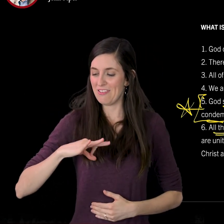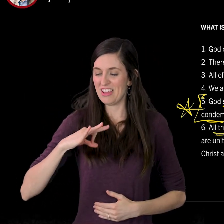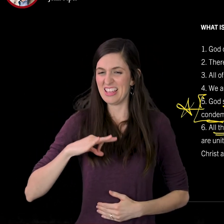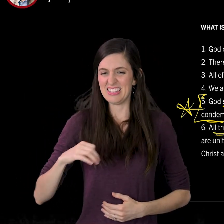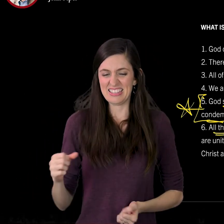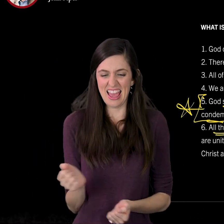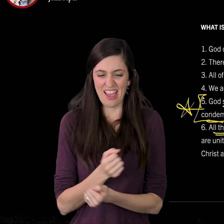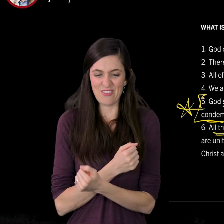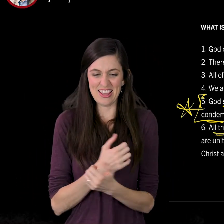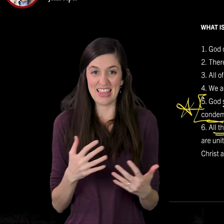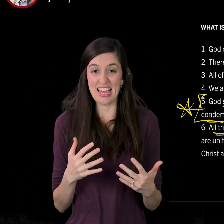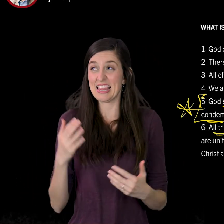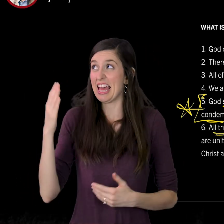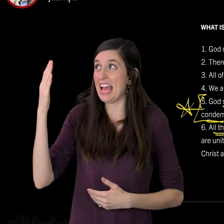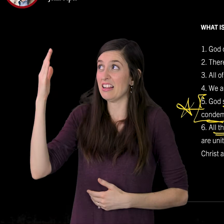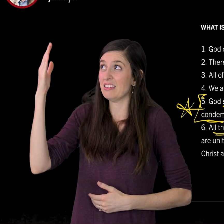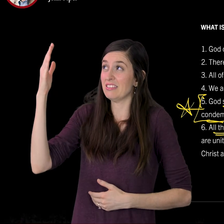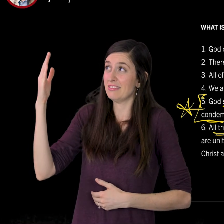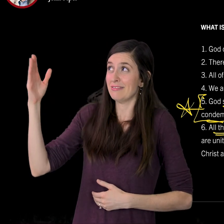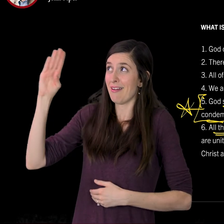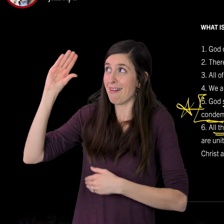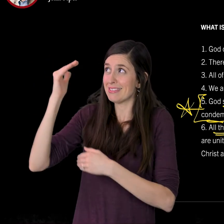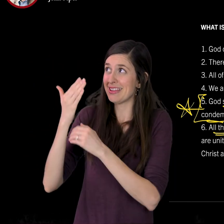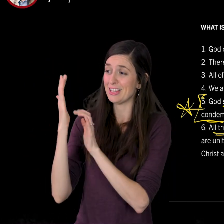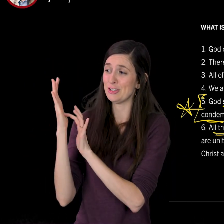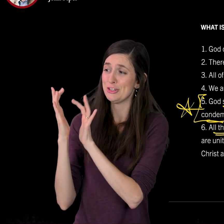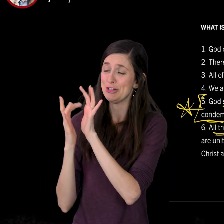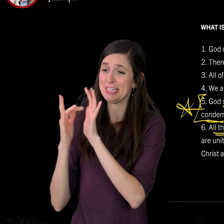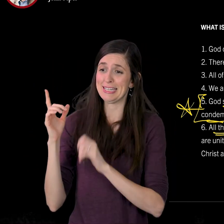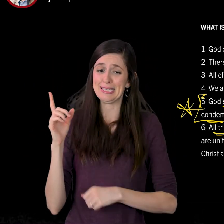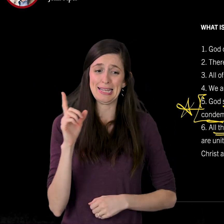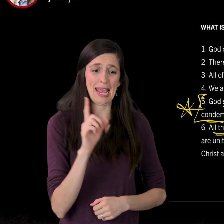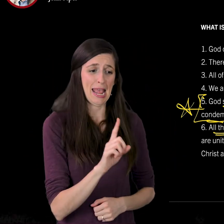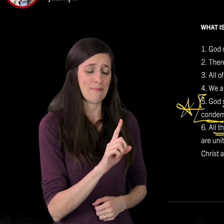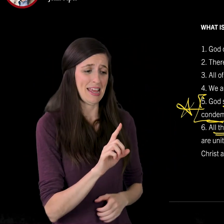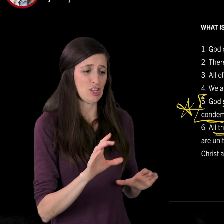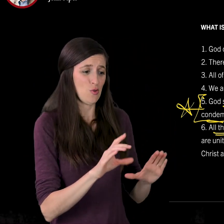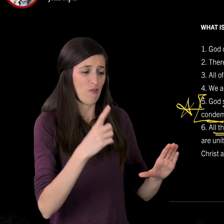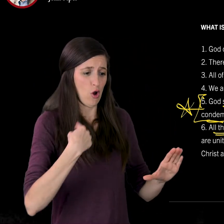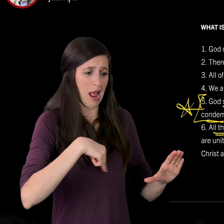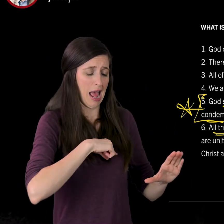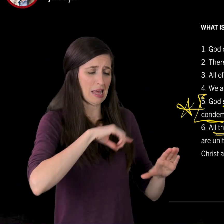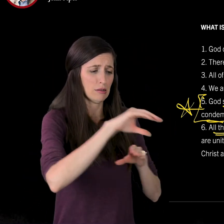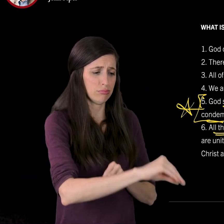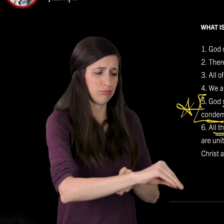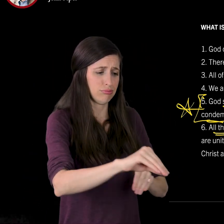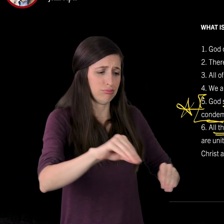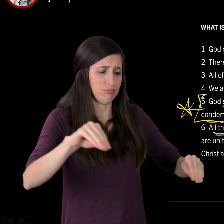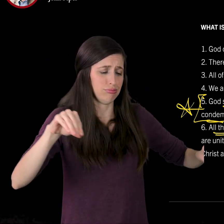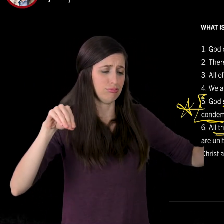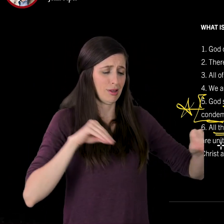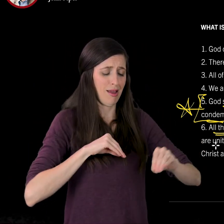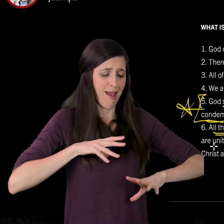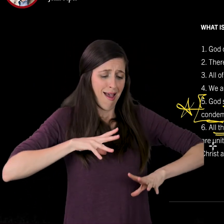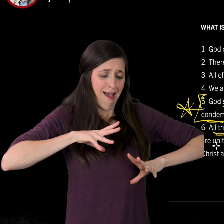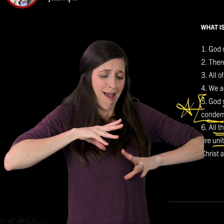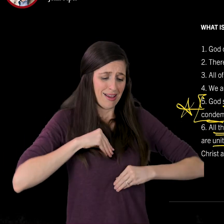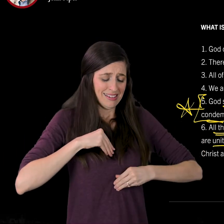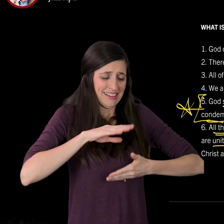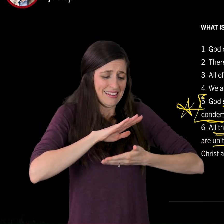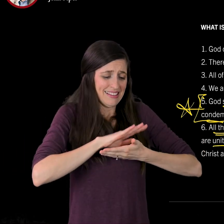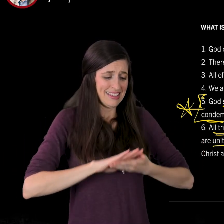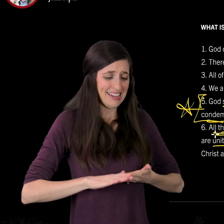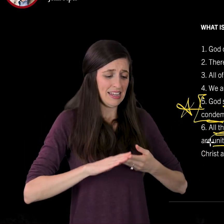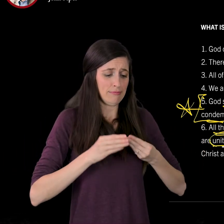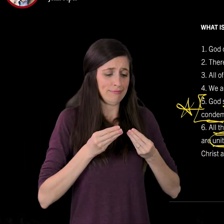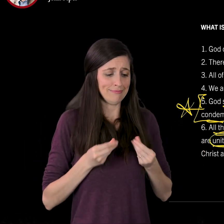benefits purchased by Christ for his people in dying and rising again belong to those who are